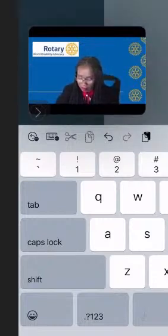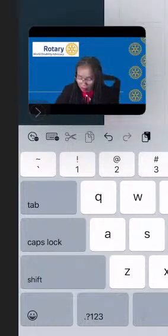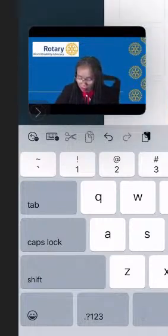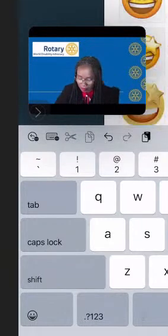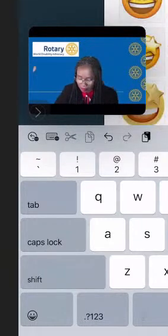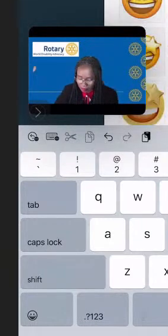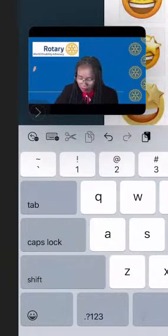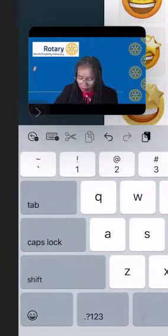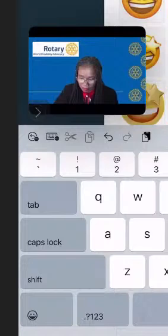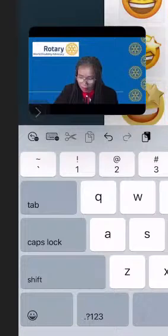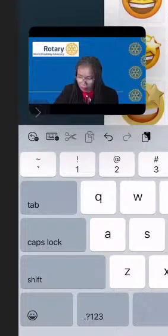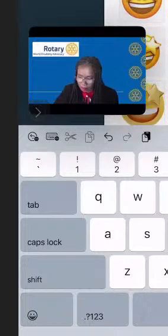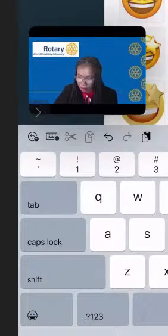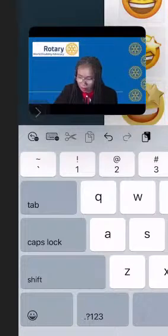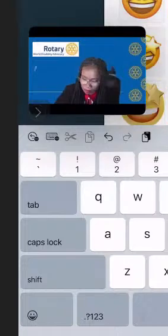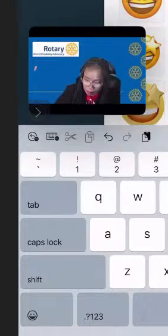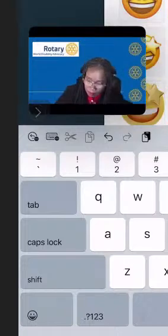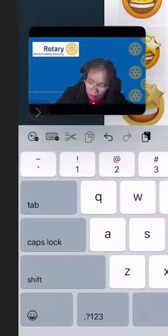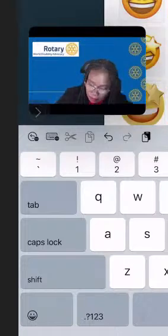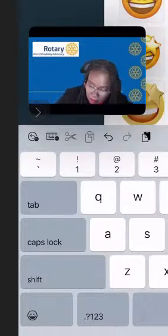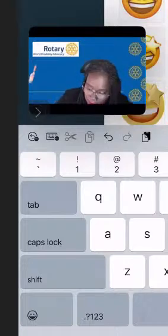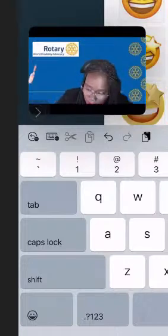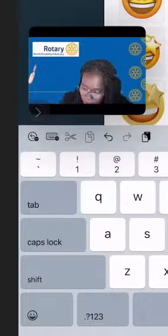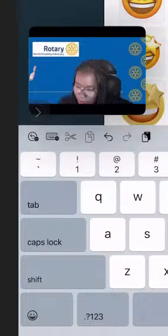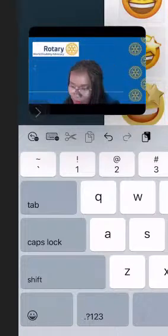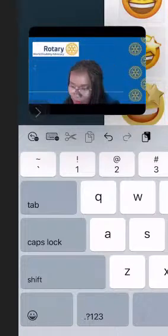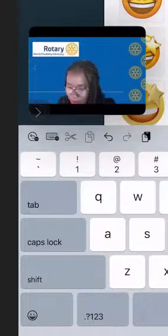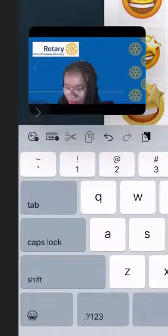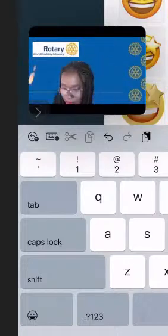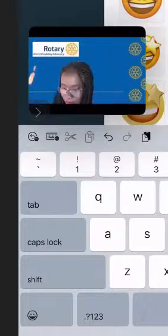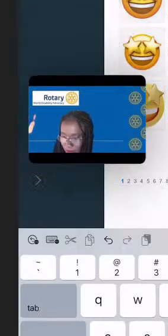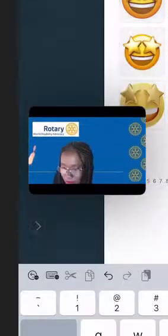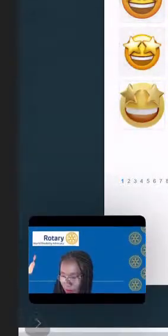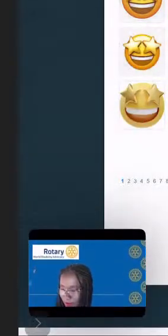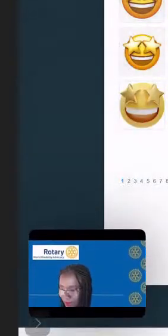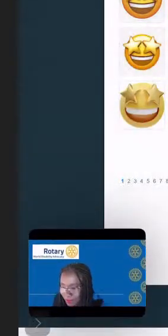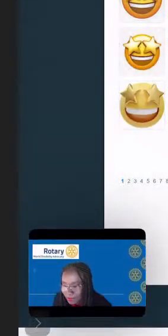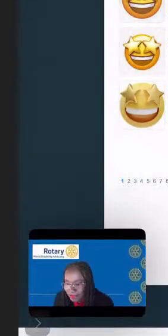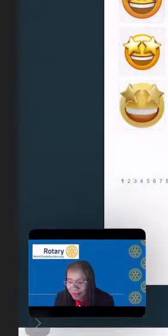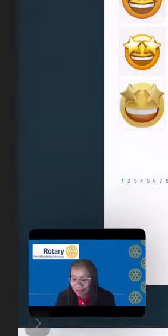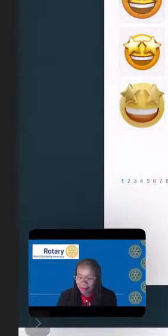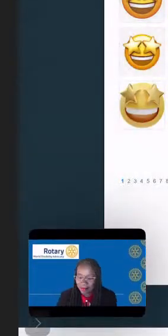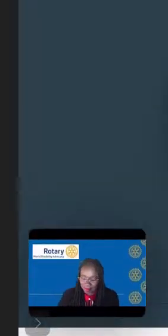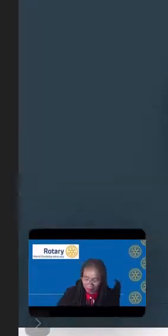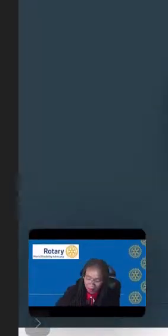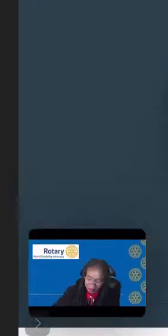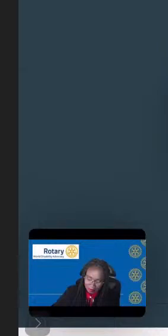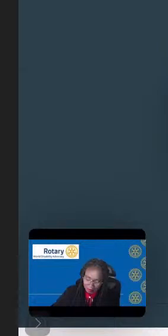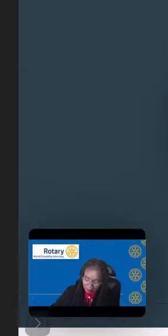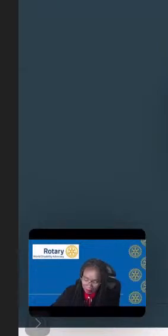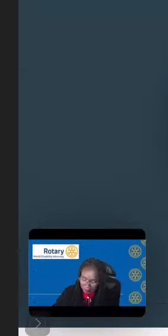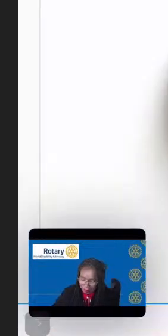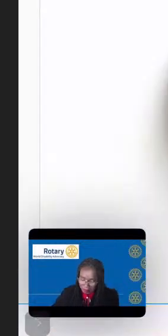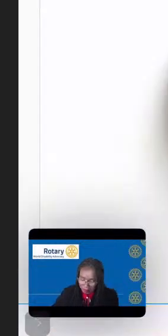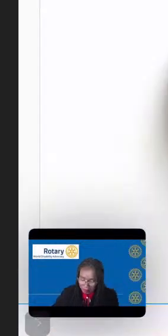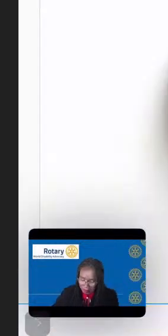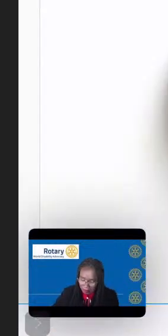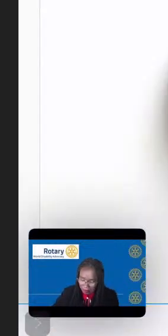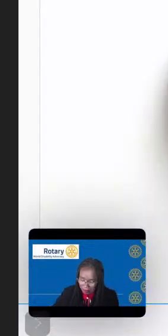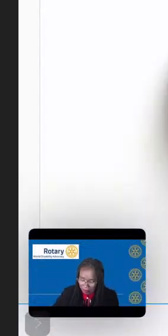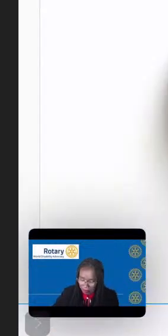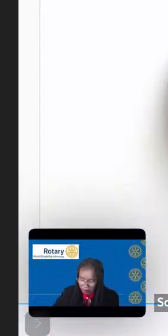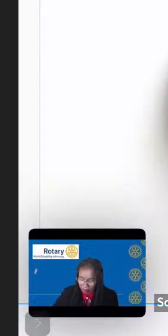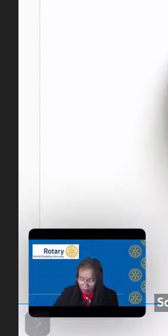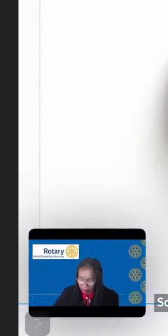And I like to do this. Ooh, there's one that's a cyclops. That's cool. So I'm going to pick that one. That's how I'm going to fill my